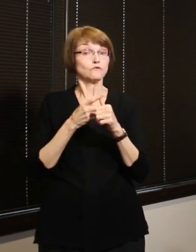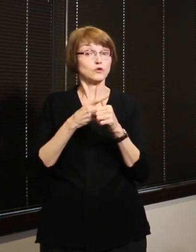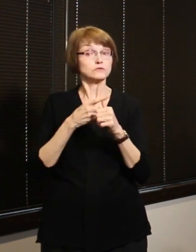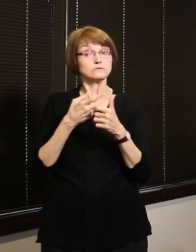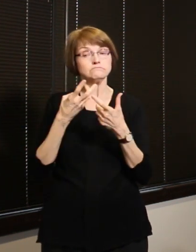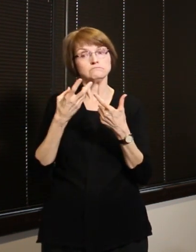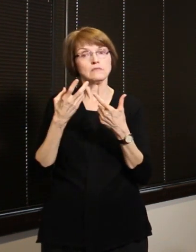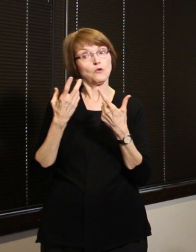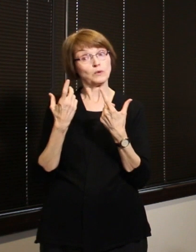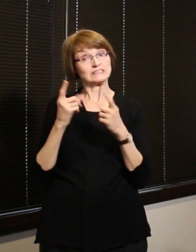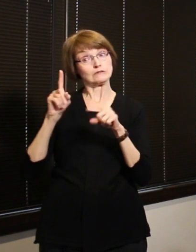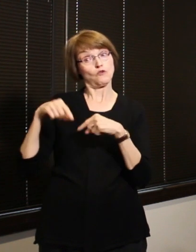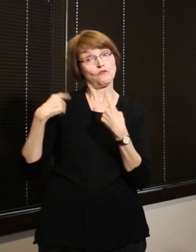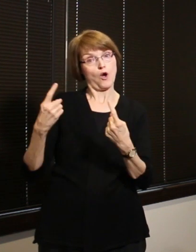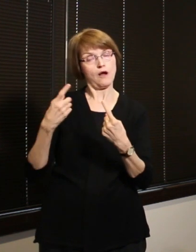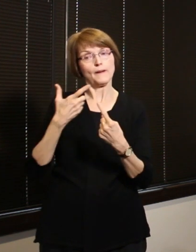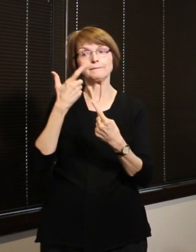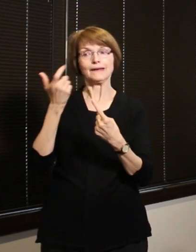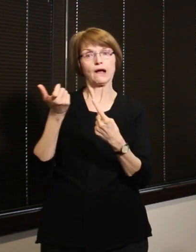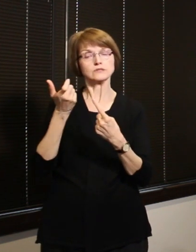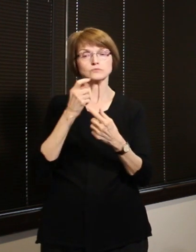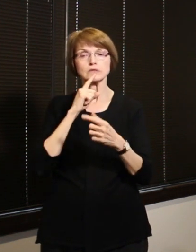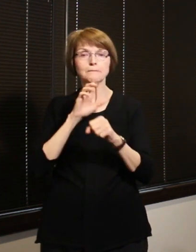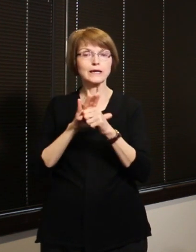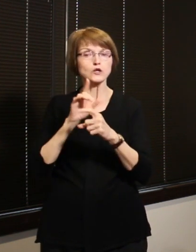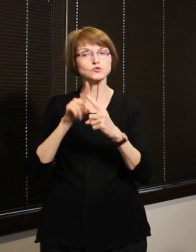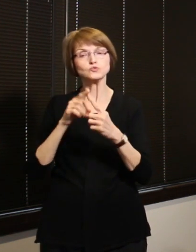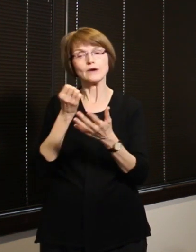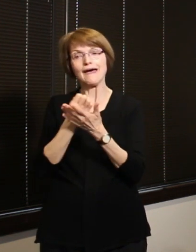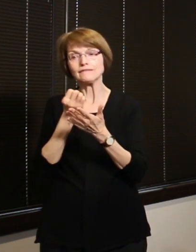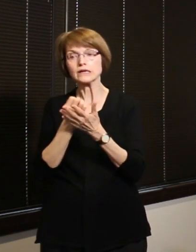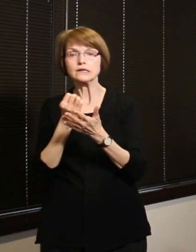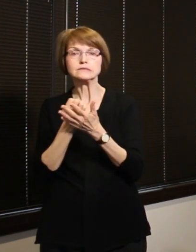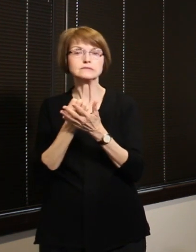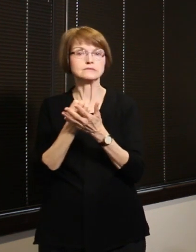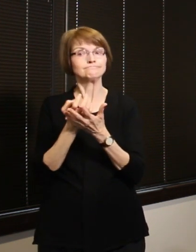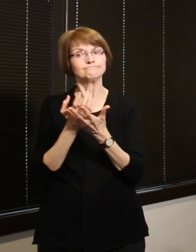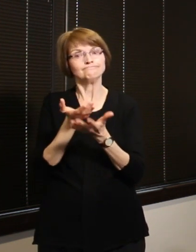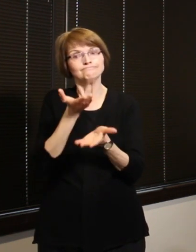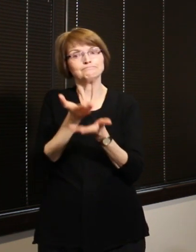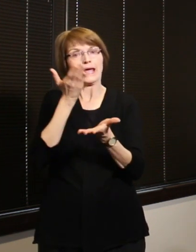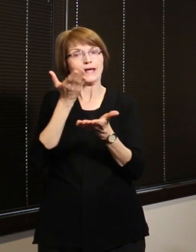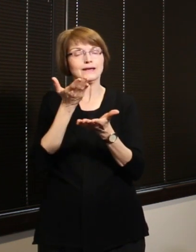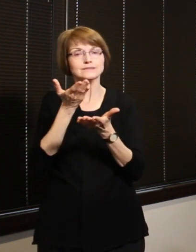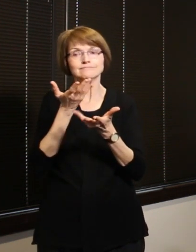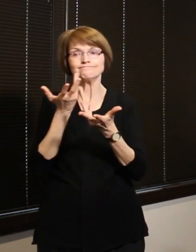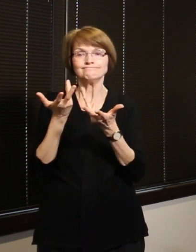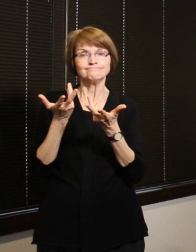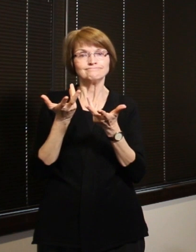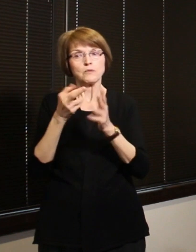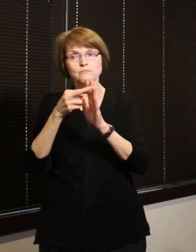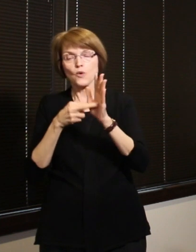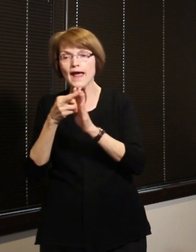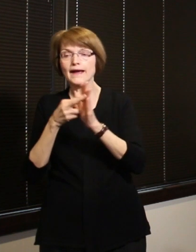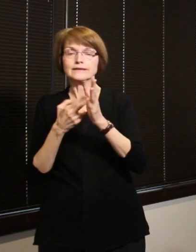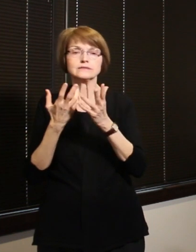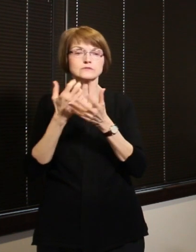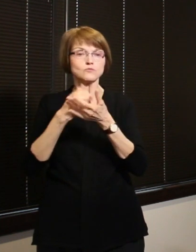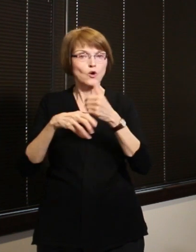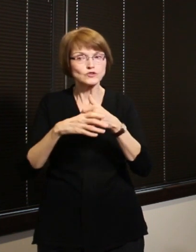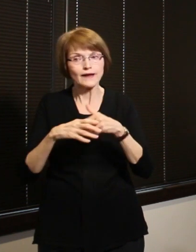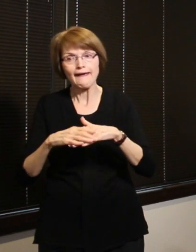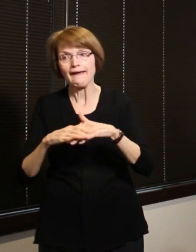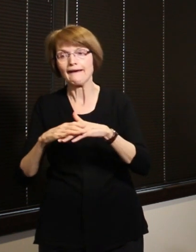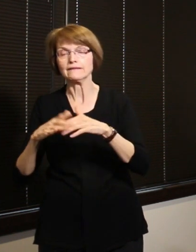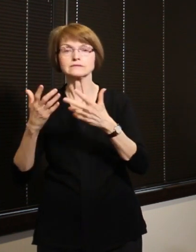ongoing commitment to all of those evidence-based practices, such as washing hands and social distancing and keeping surfaces clean. And we